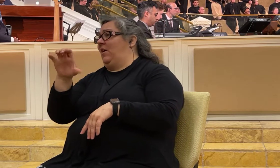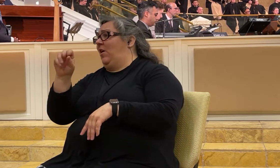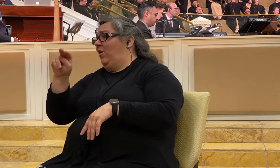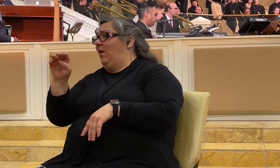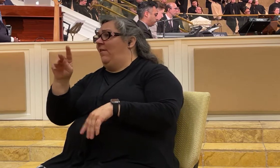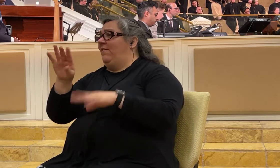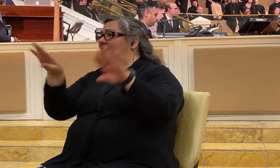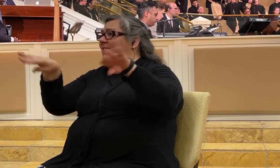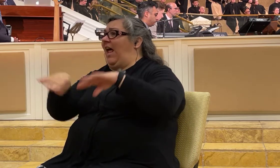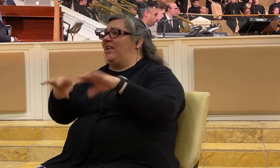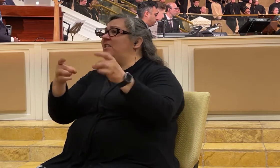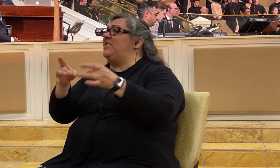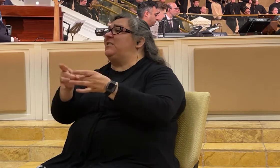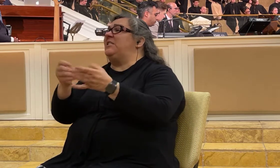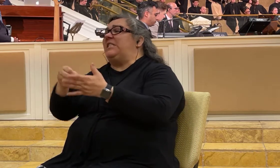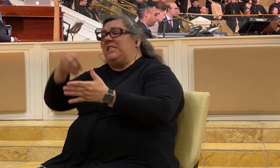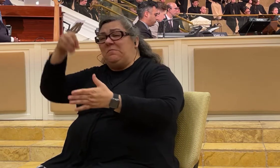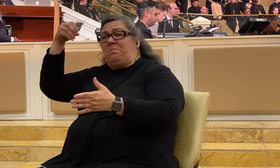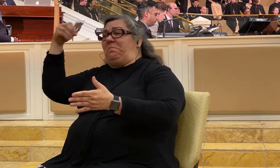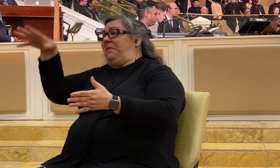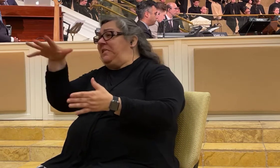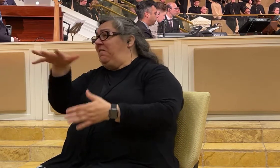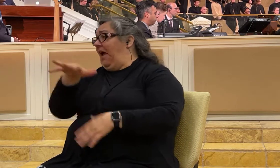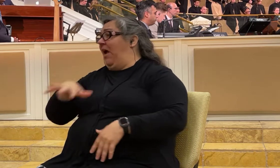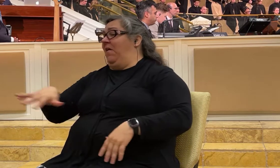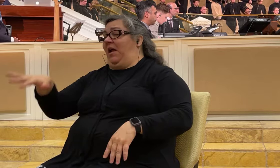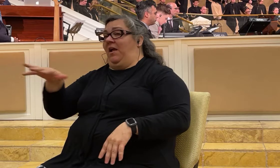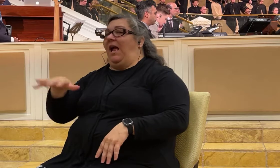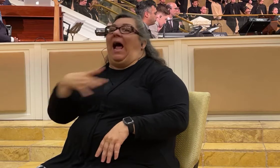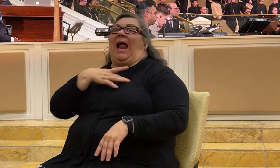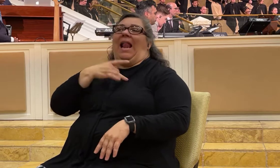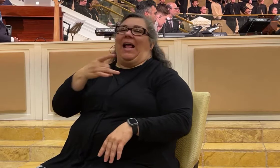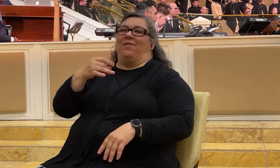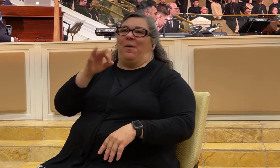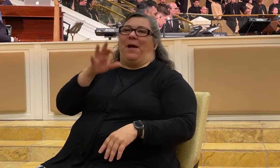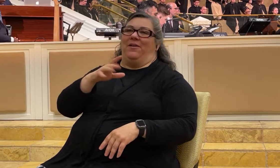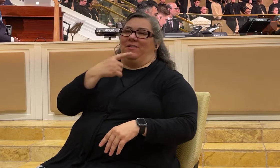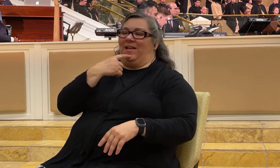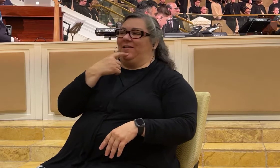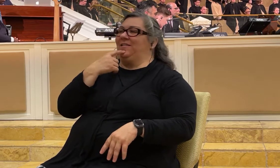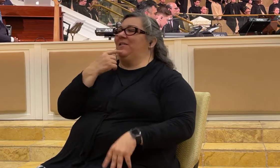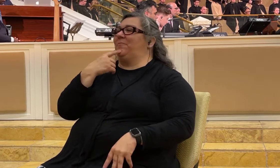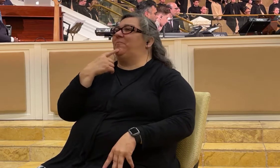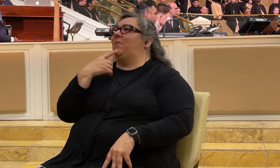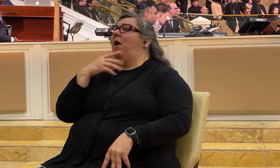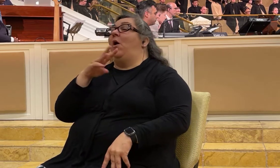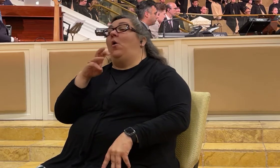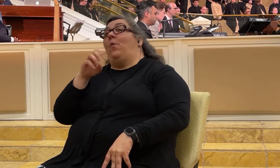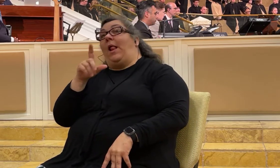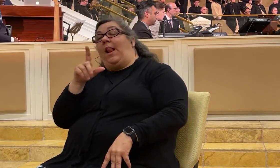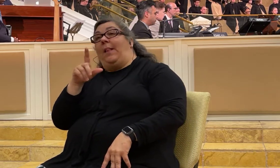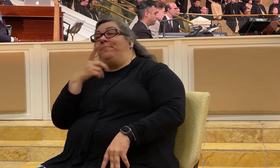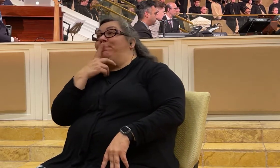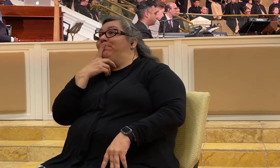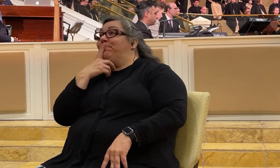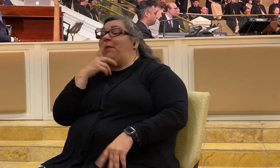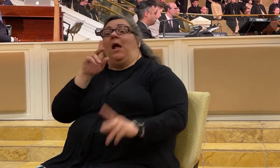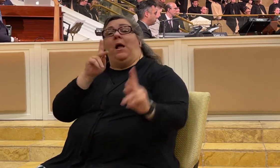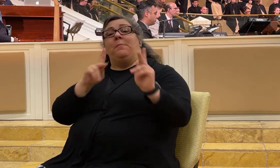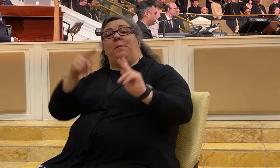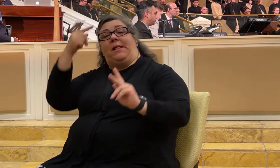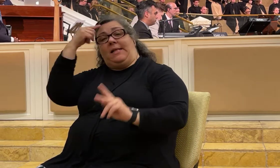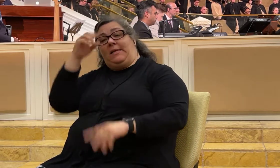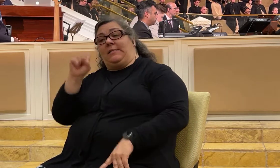price is high. And I like what he said. He said, well, there's folks that think